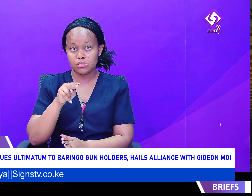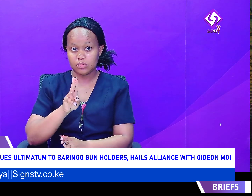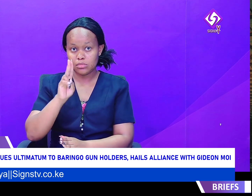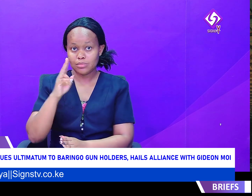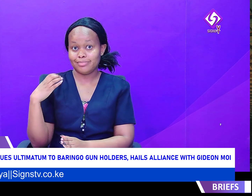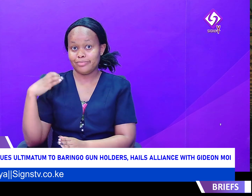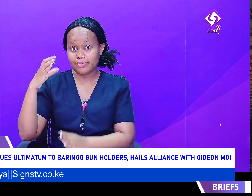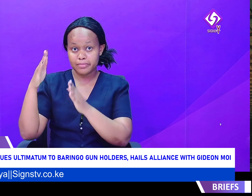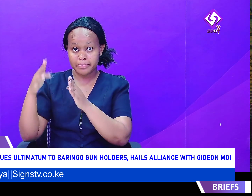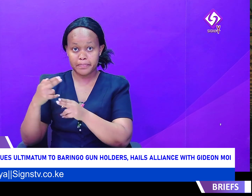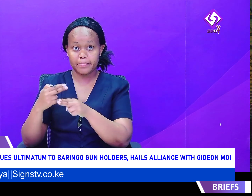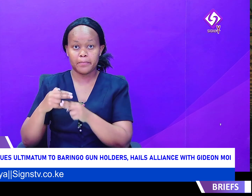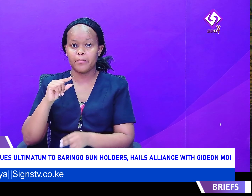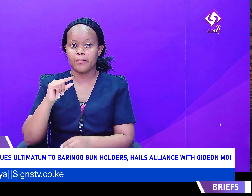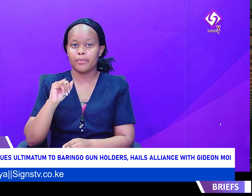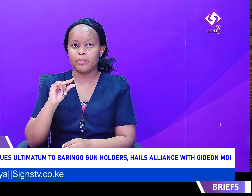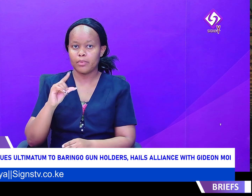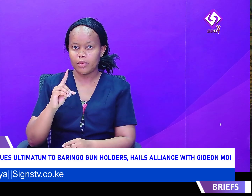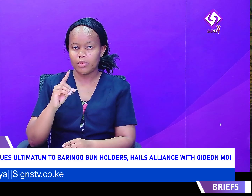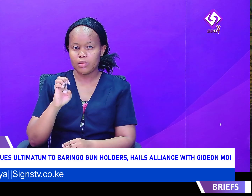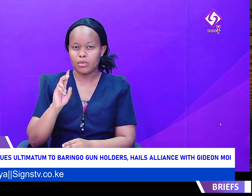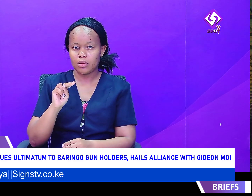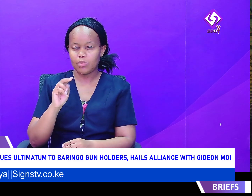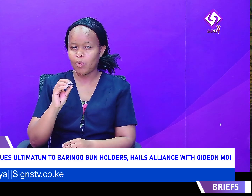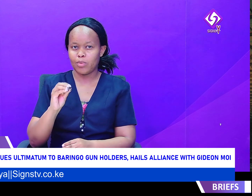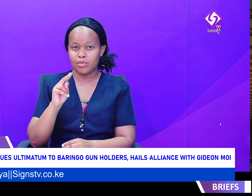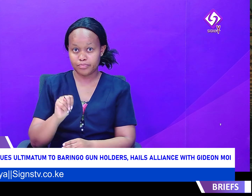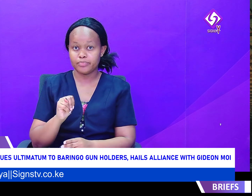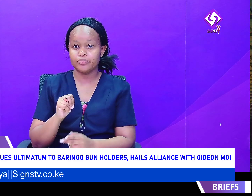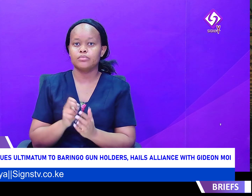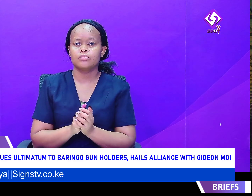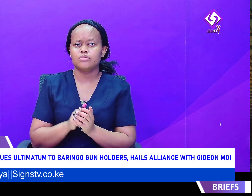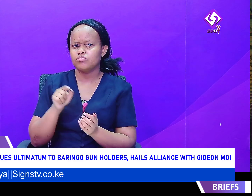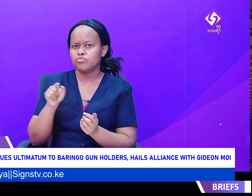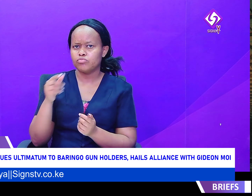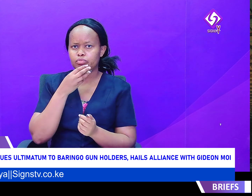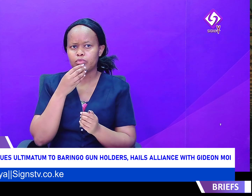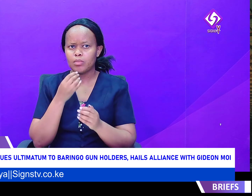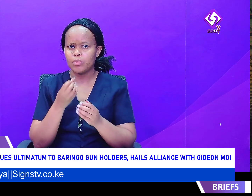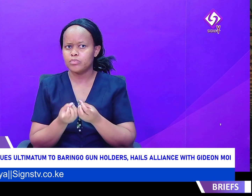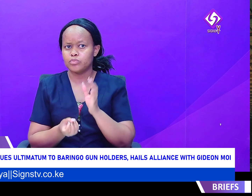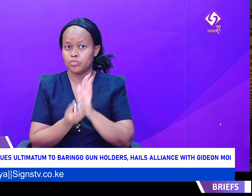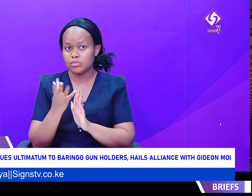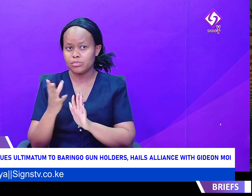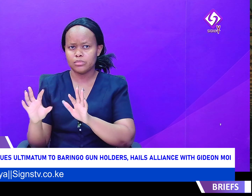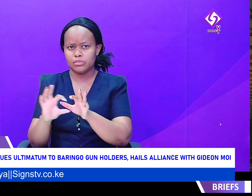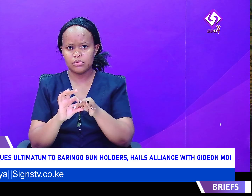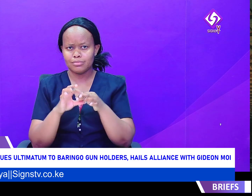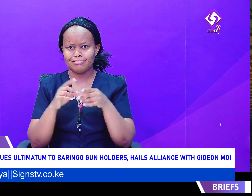In a related address, President Ruto also celebrated his newly established political alliance with KANU